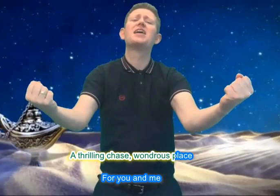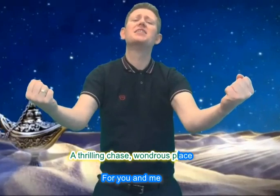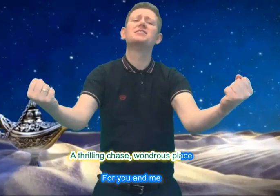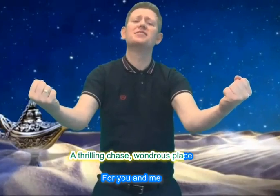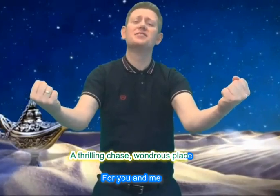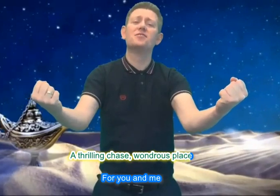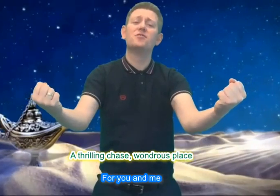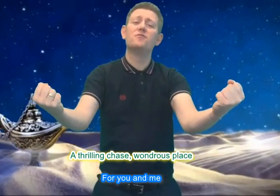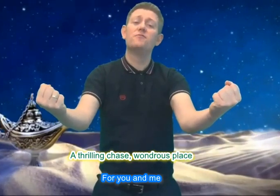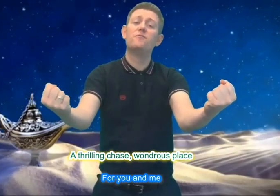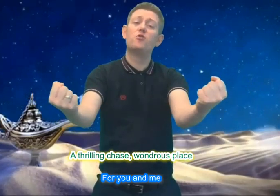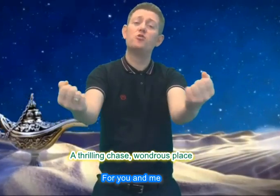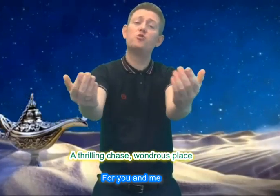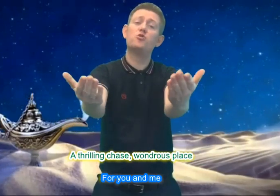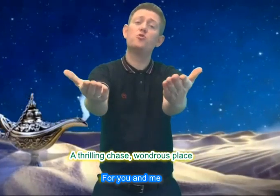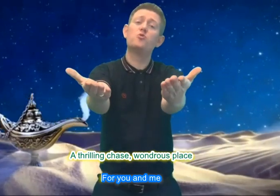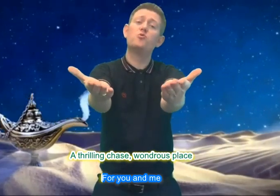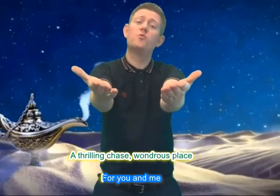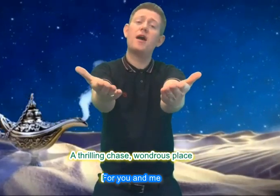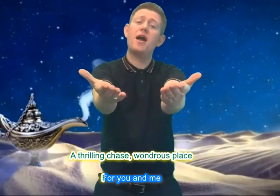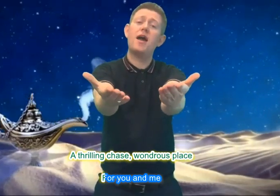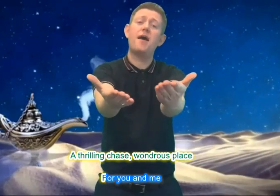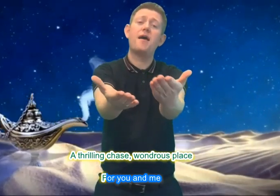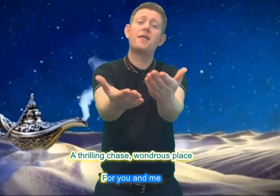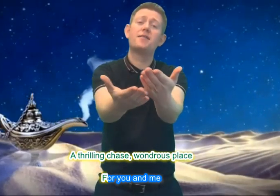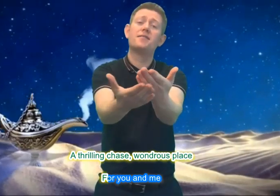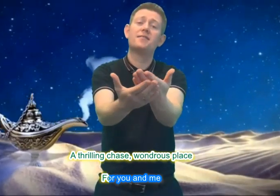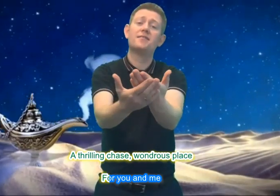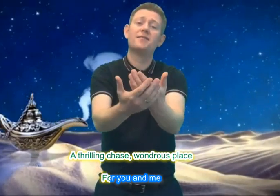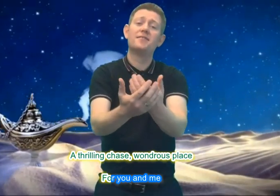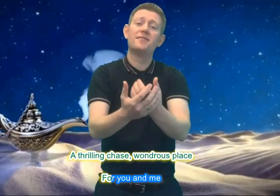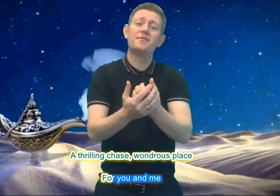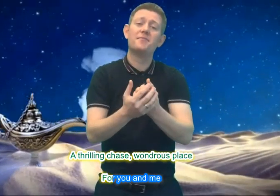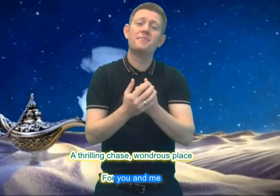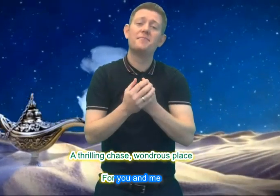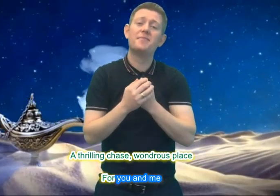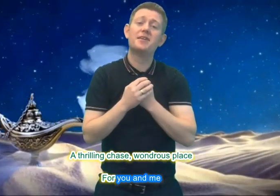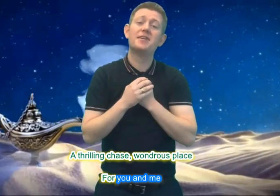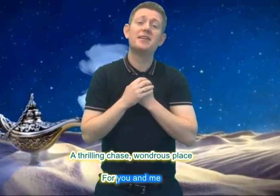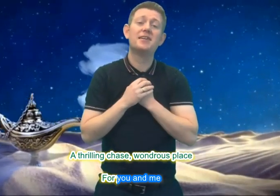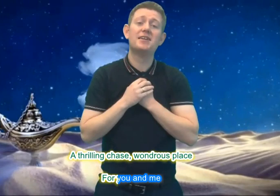for you and me.